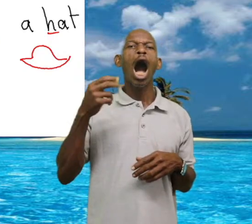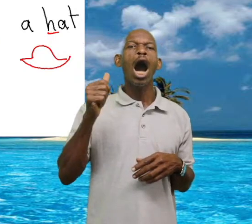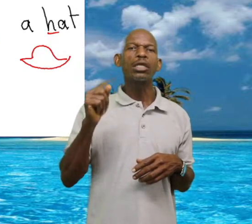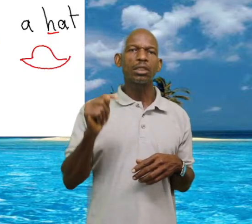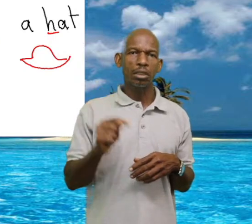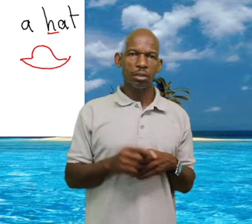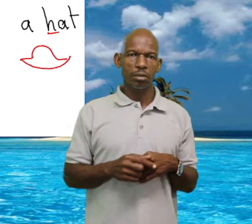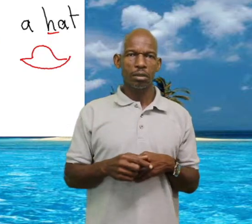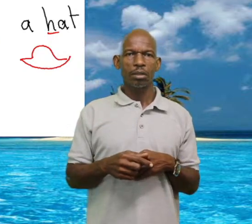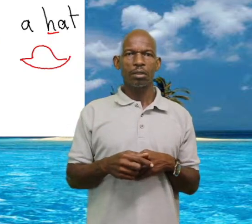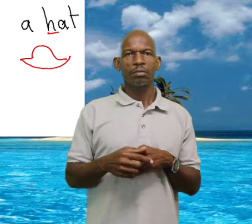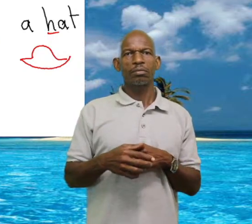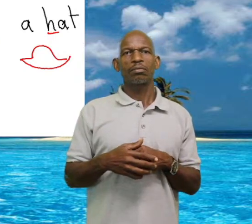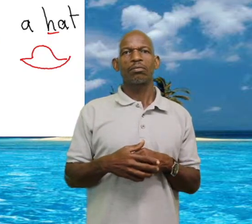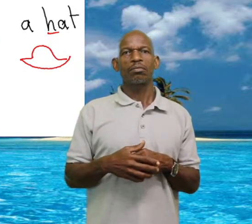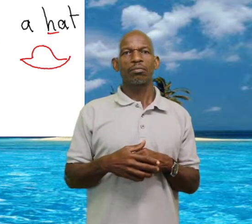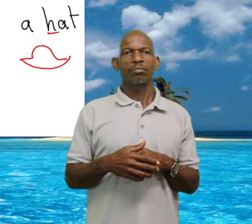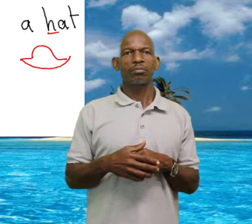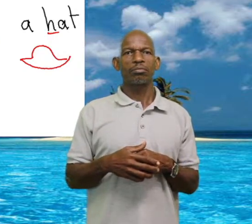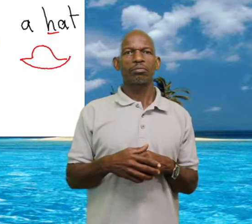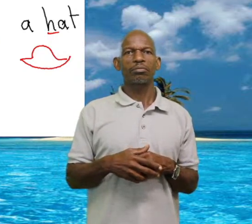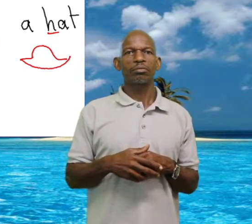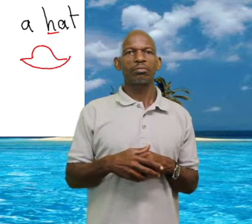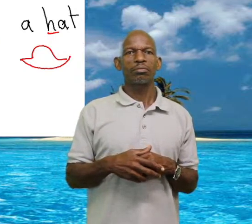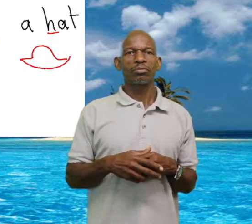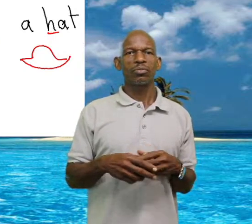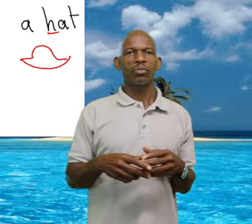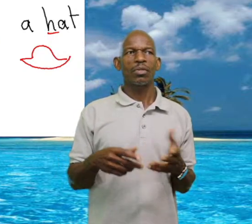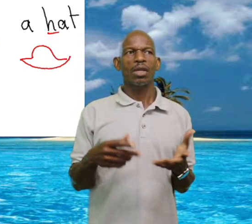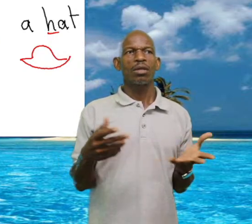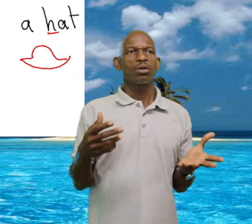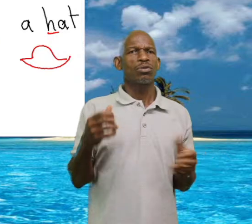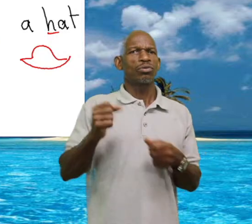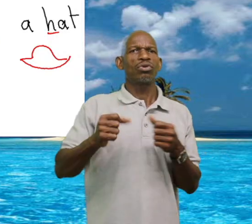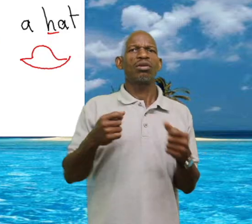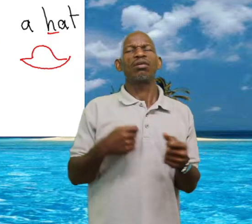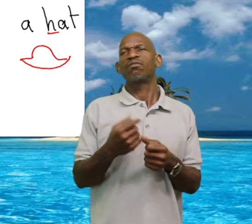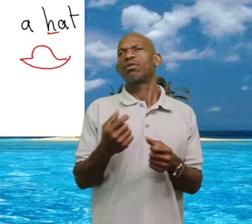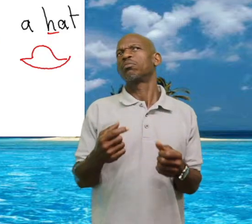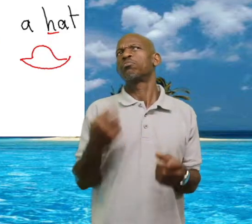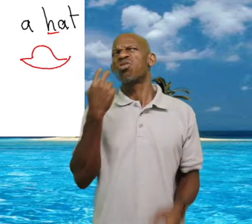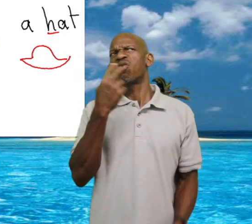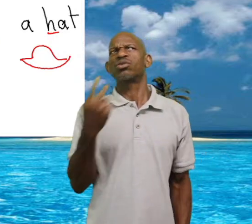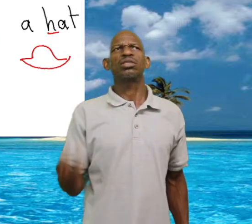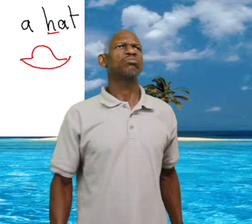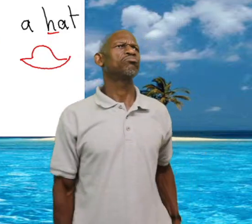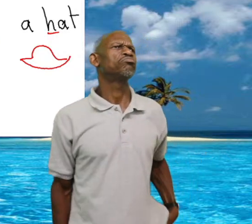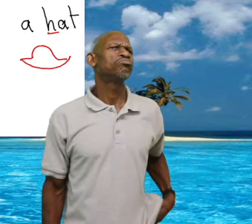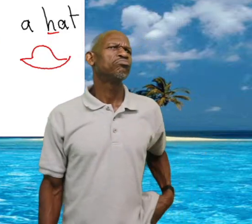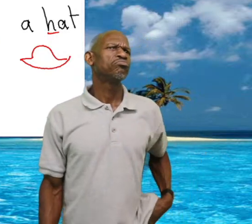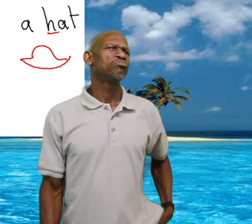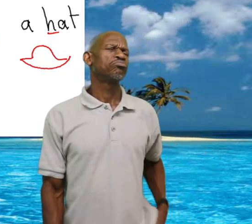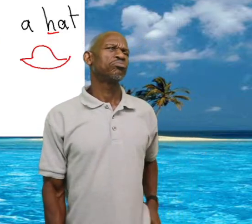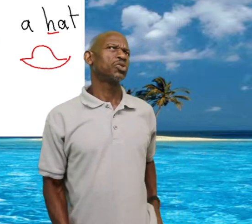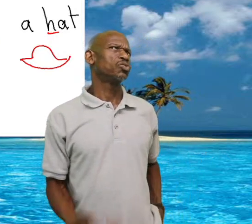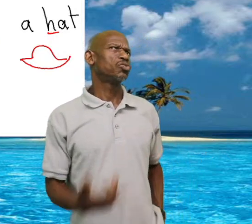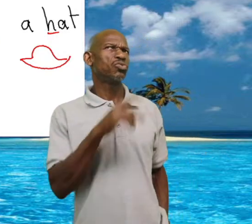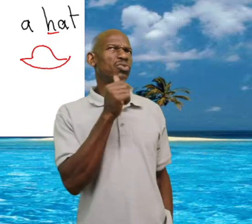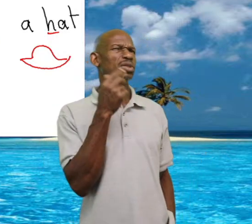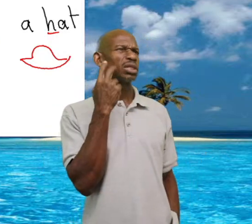Deaf people cannot hear when you speak. When someone speaks, you cannot hear that. So